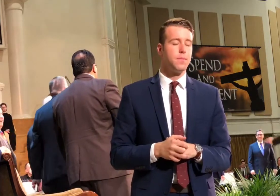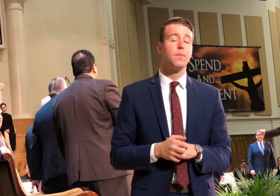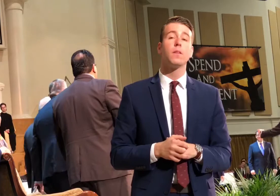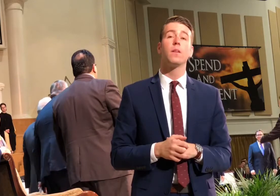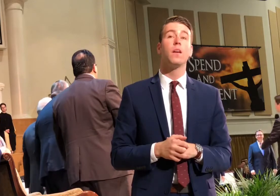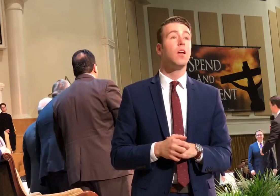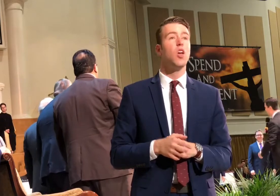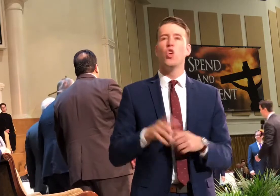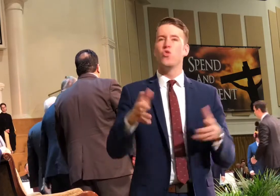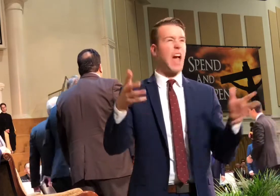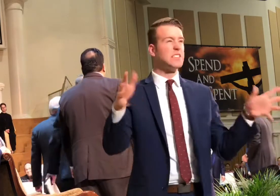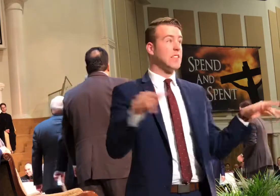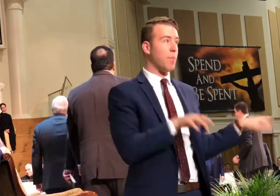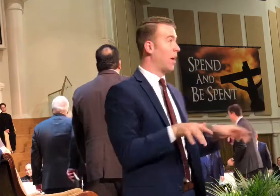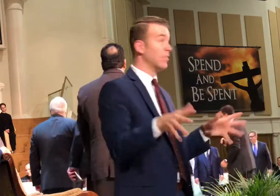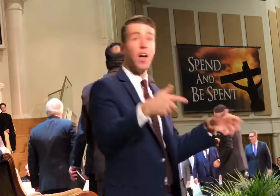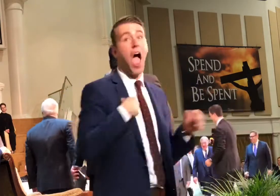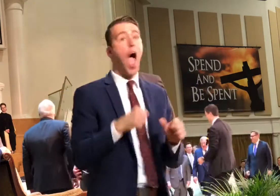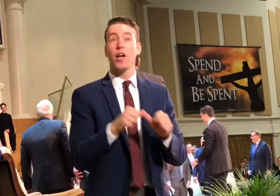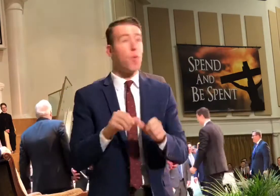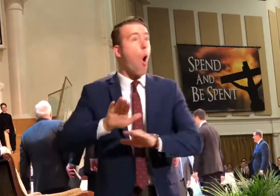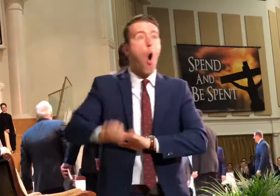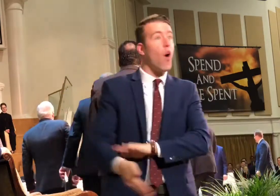Man, you gotta stop that. I'll do this all night.